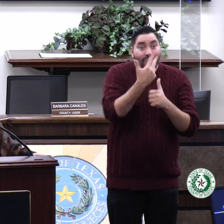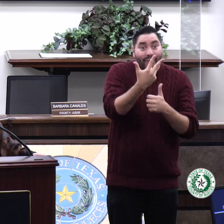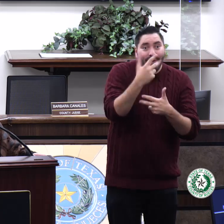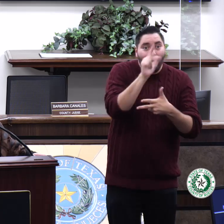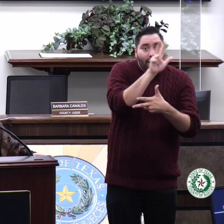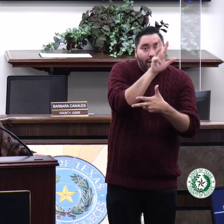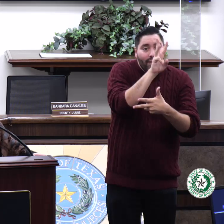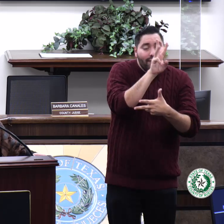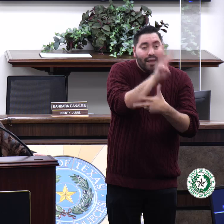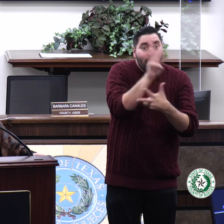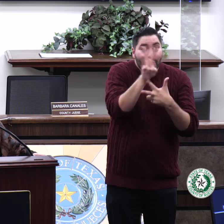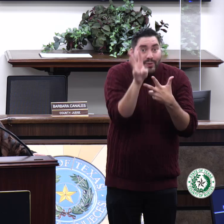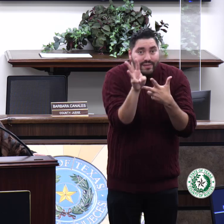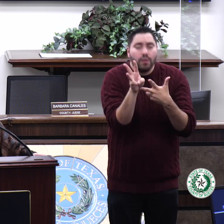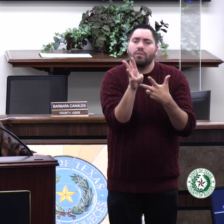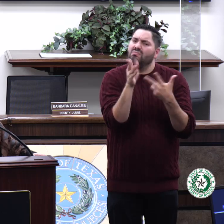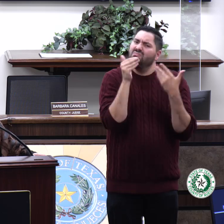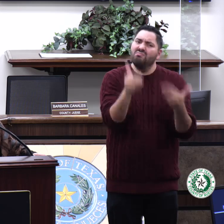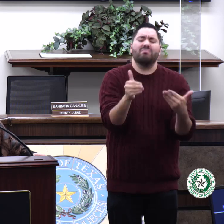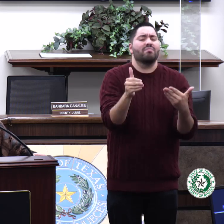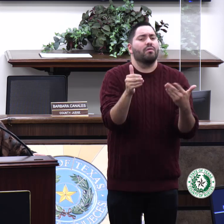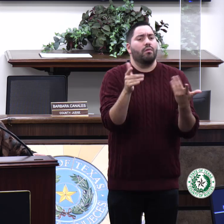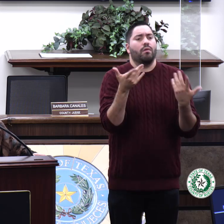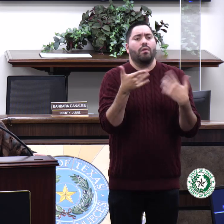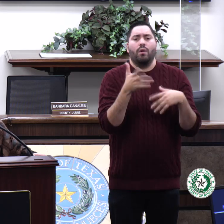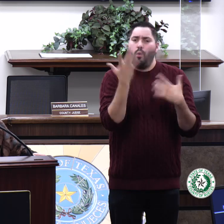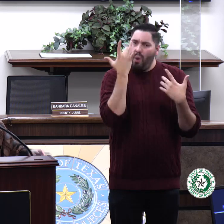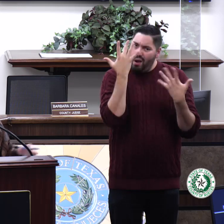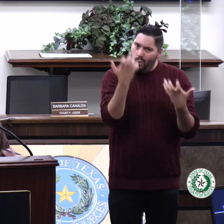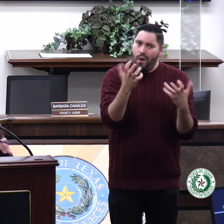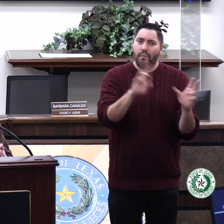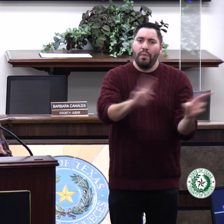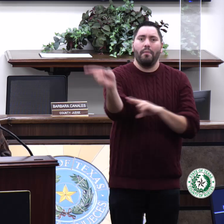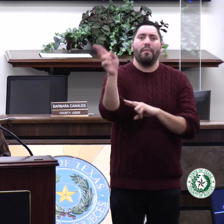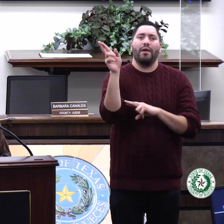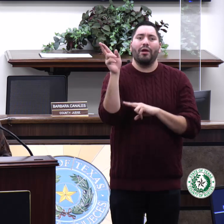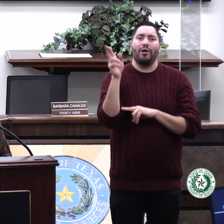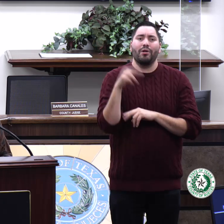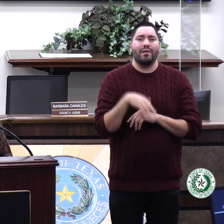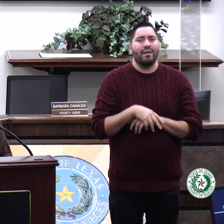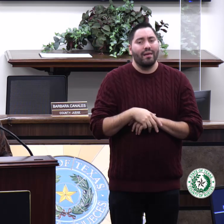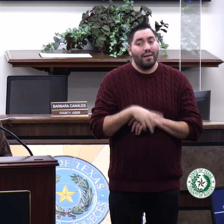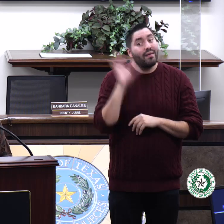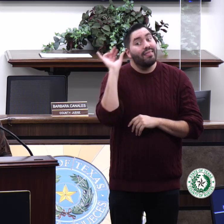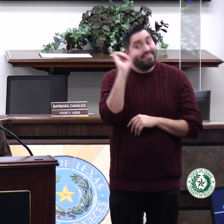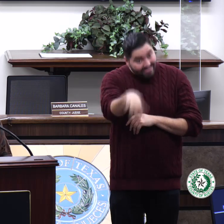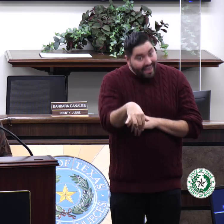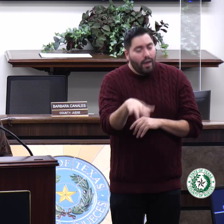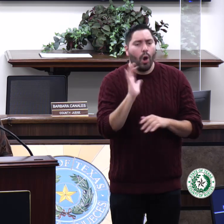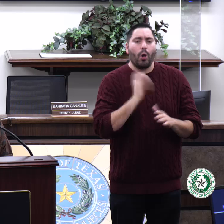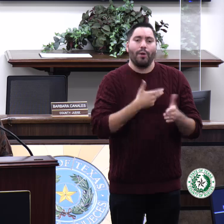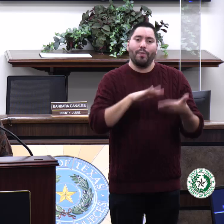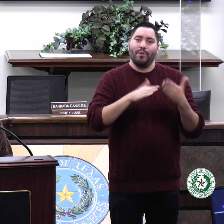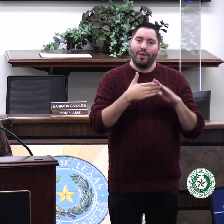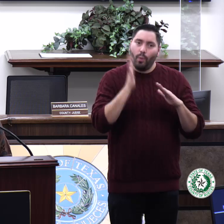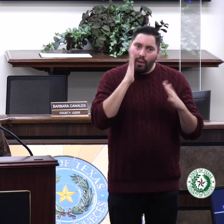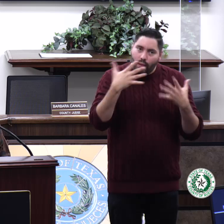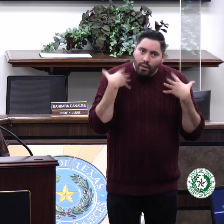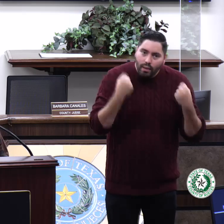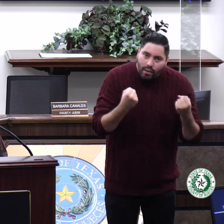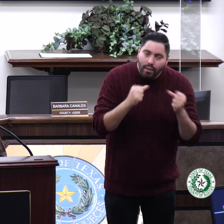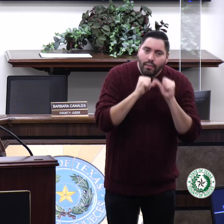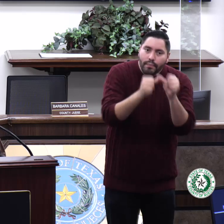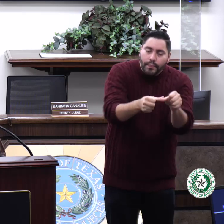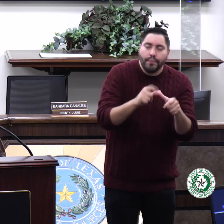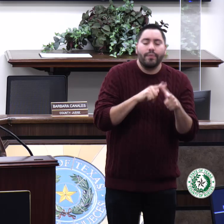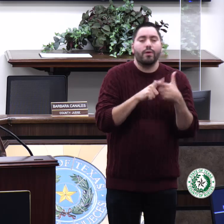so that we can be prepared as much as possible. That is how we keep our community healthy. That is how we can get our